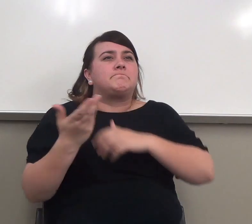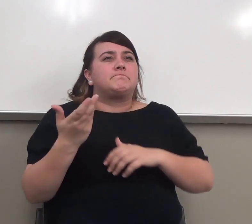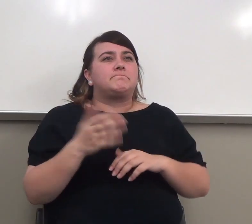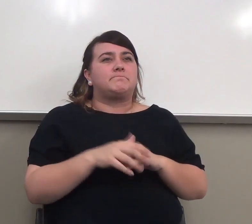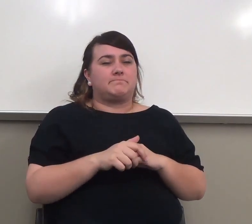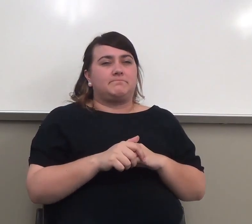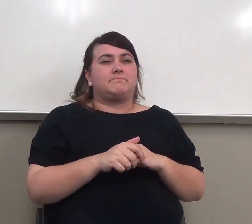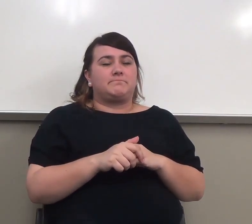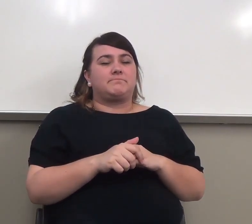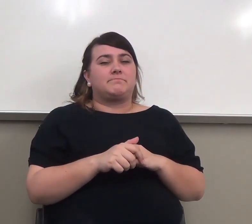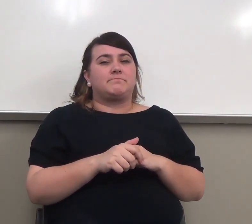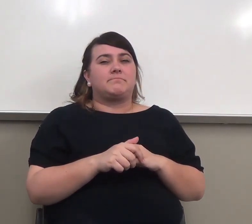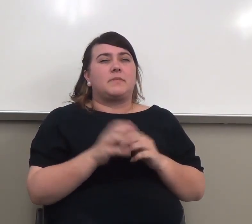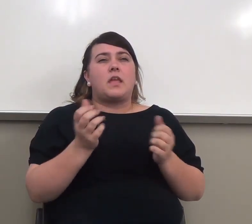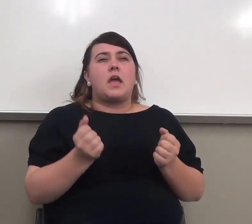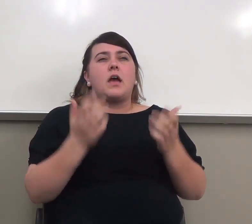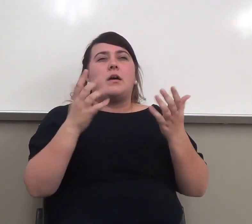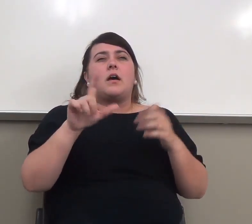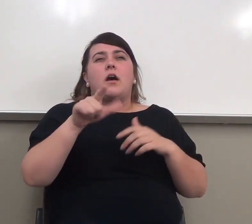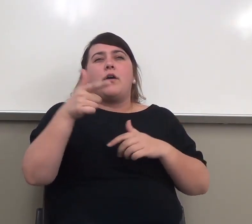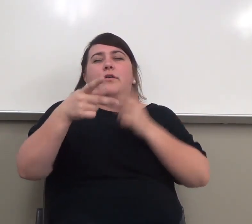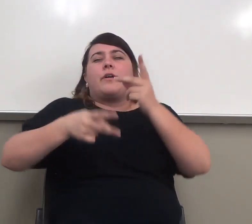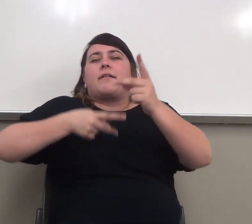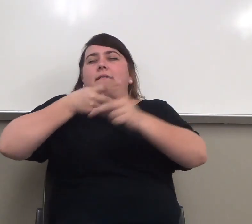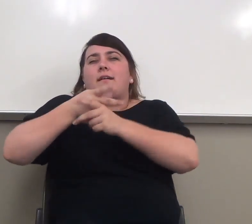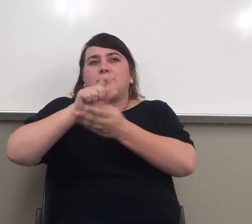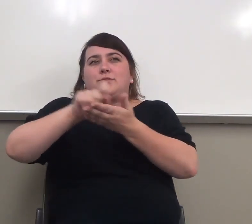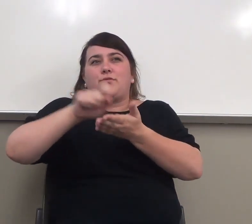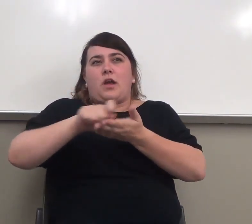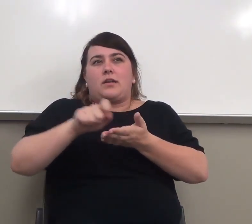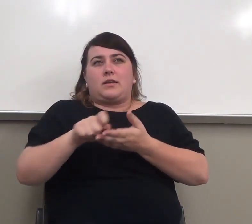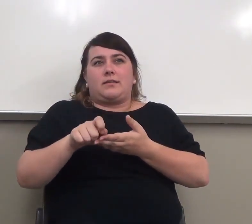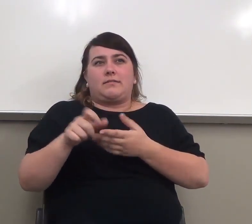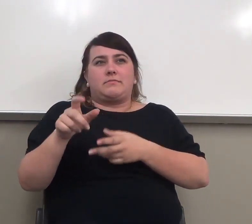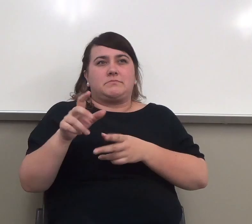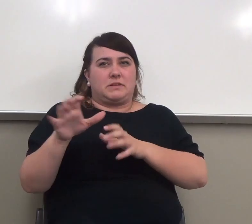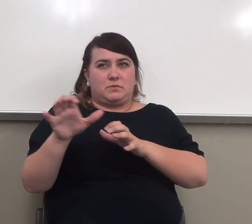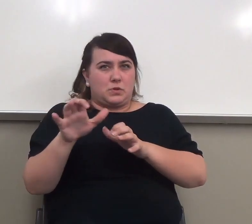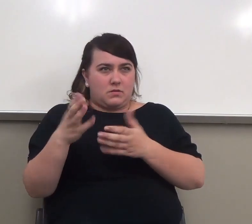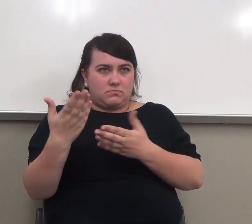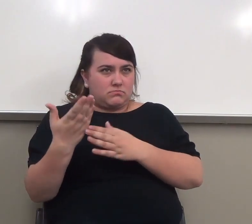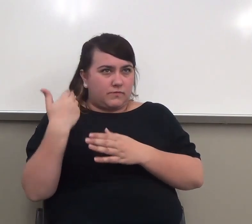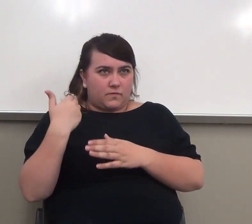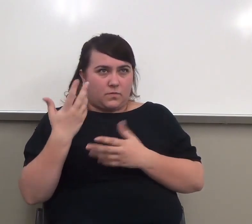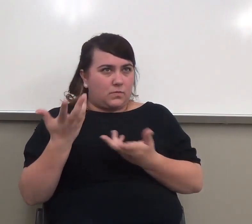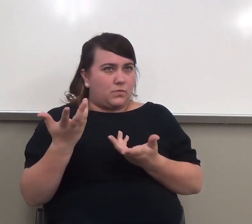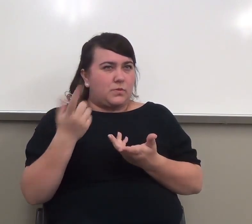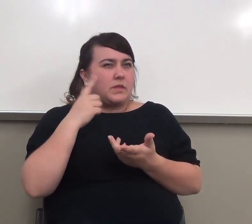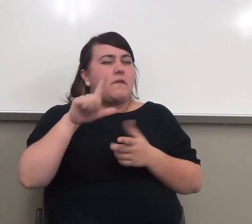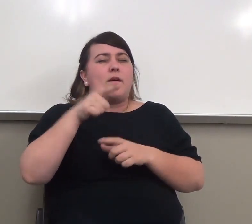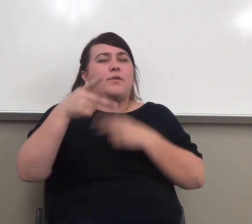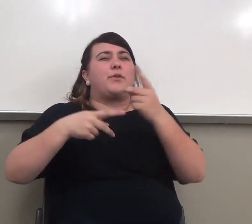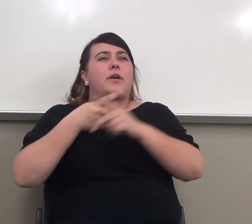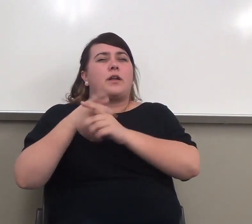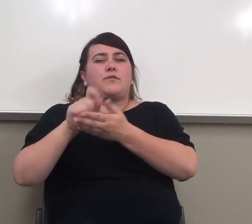getting started, the fundamentals, okay? So what they're talking about is the fundamentals of academic